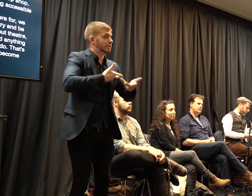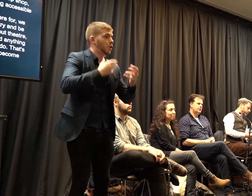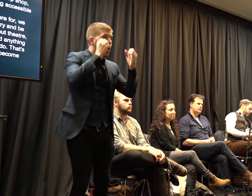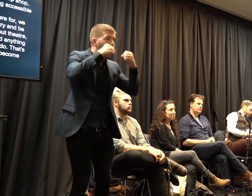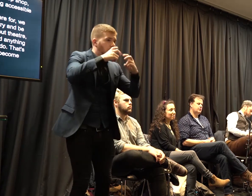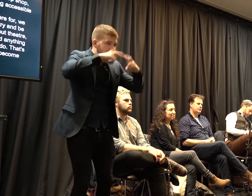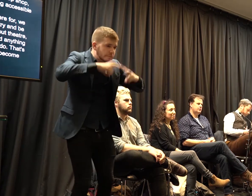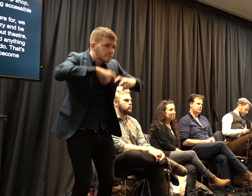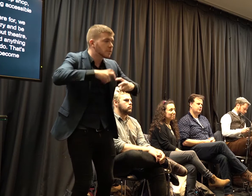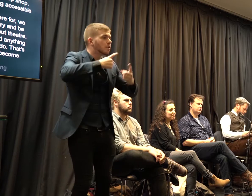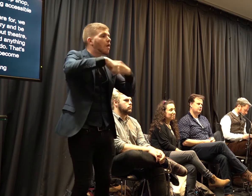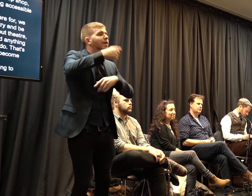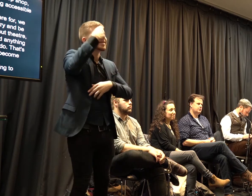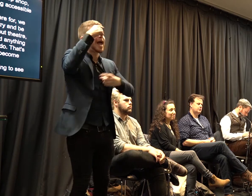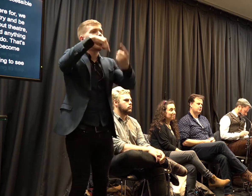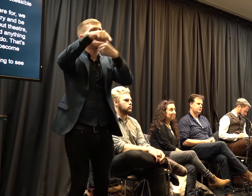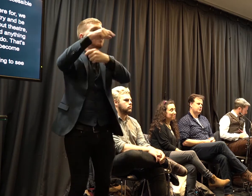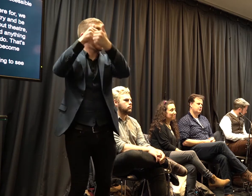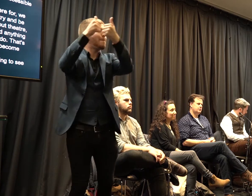to see what other names and other companies were using.